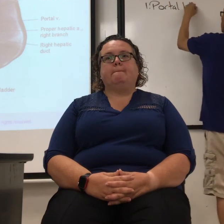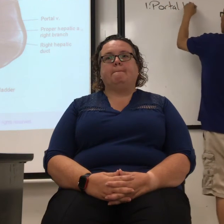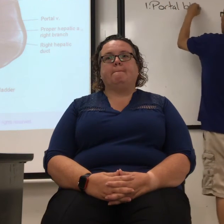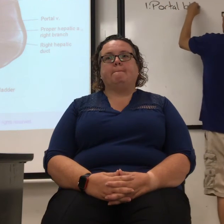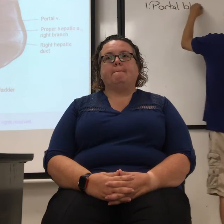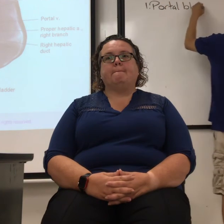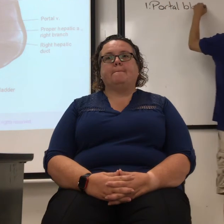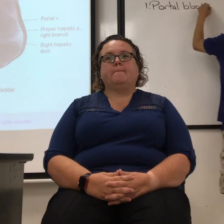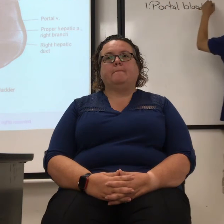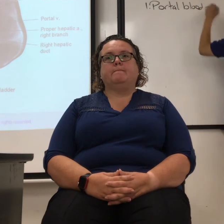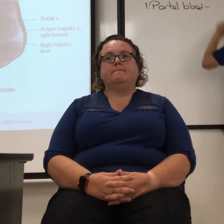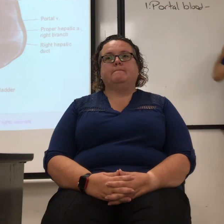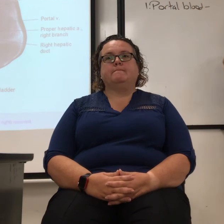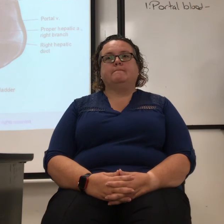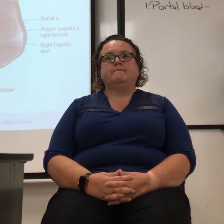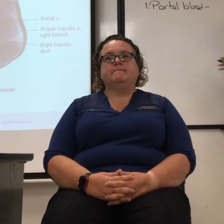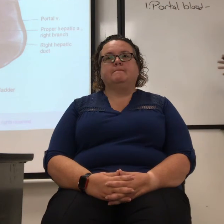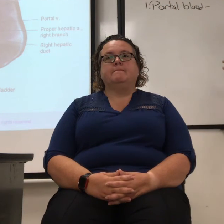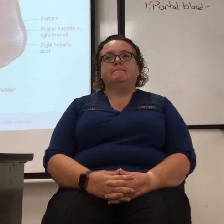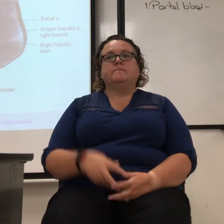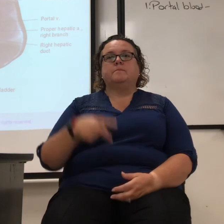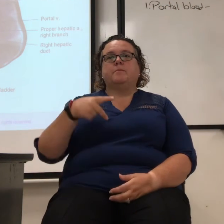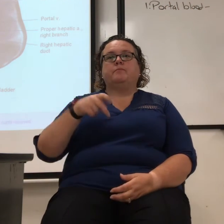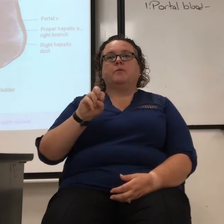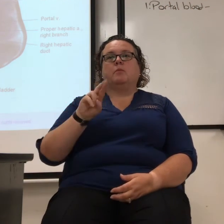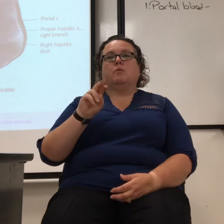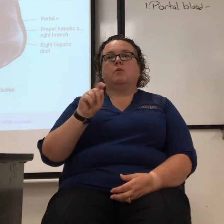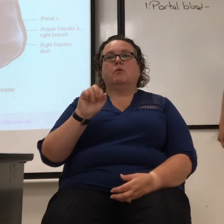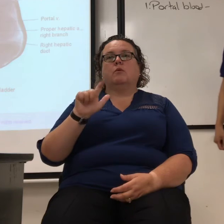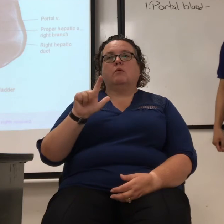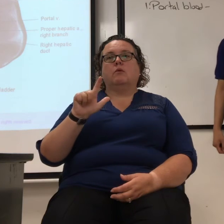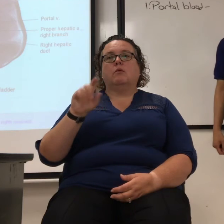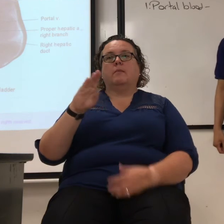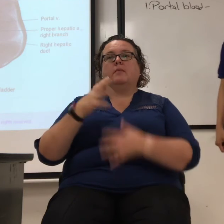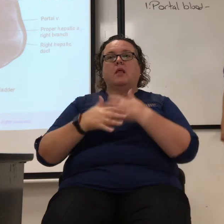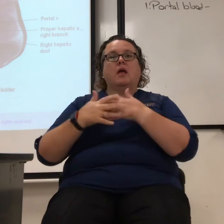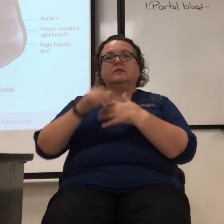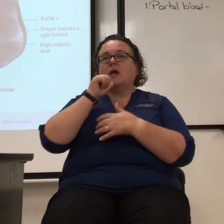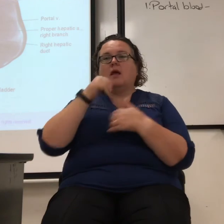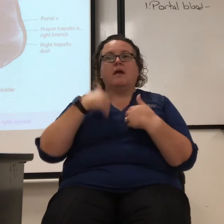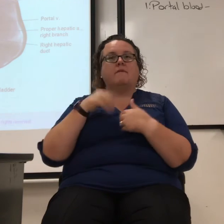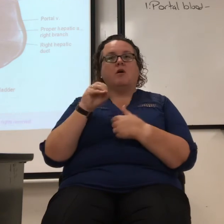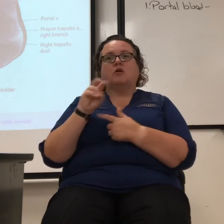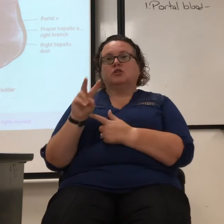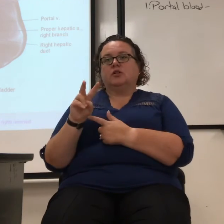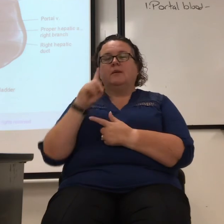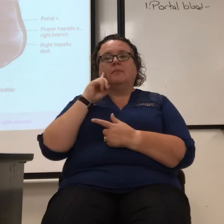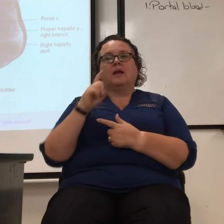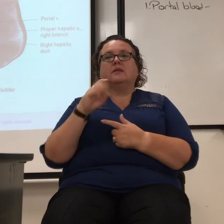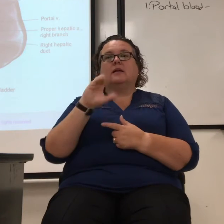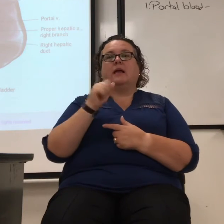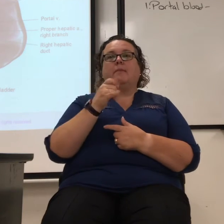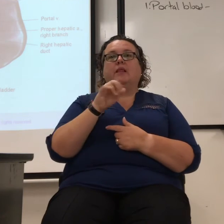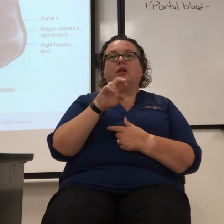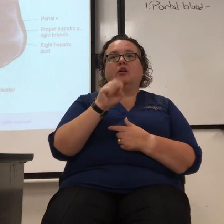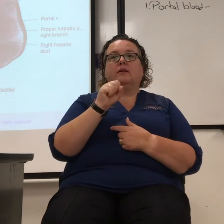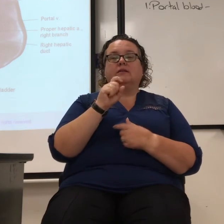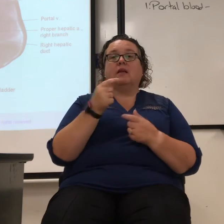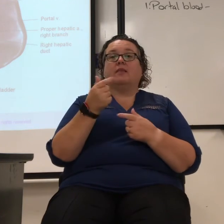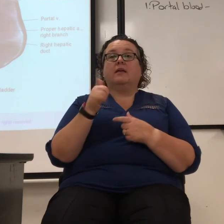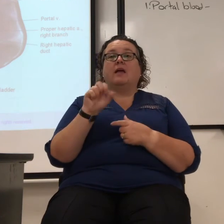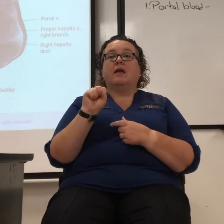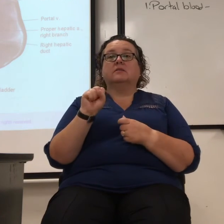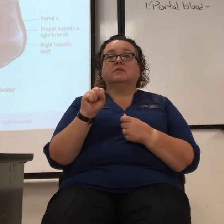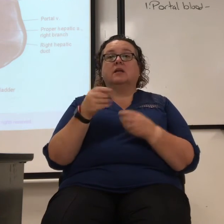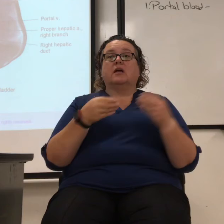So portal blood, it doesn't have oxygen because the intestinal capillaries, the gas exchange happened there,